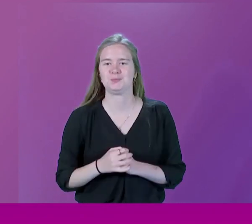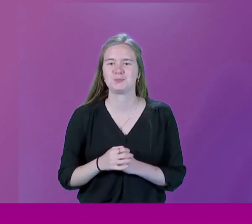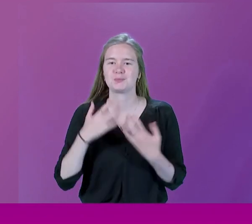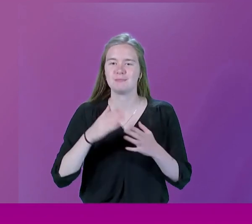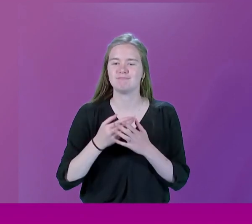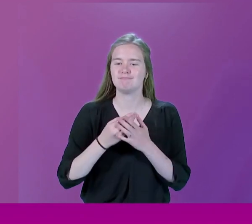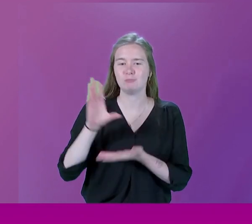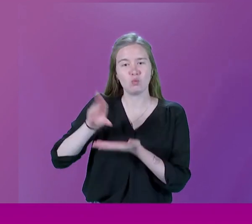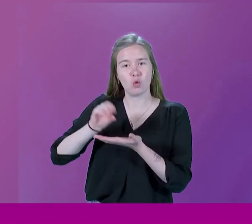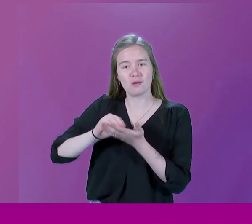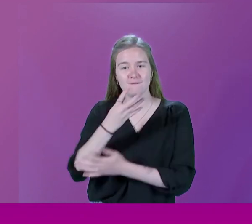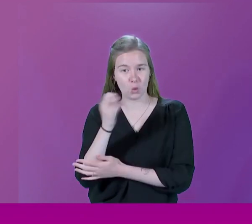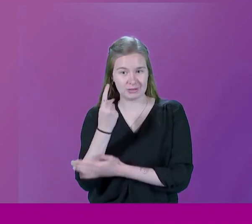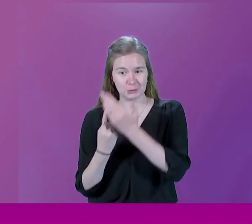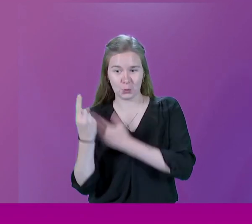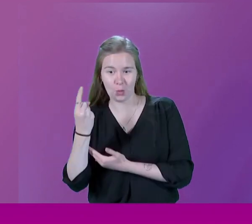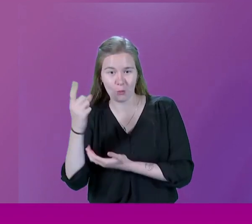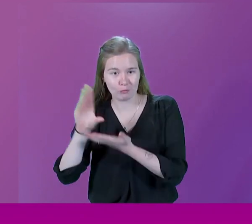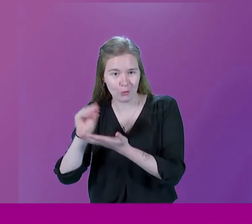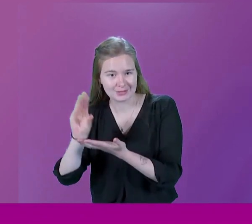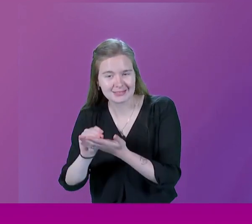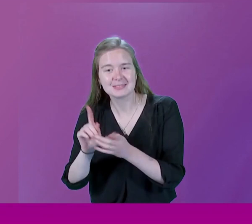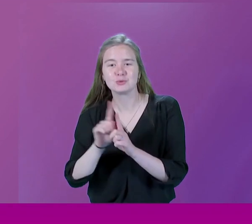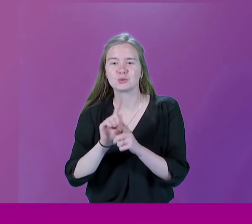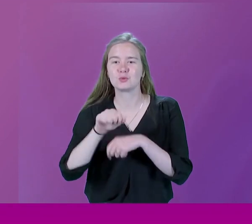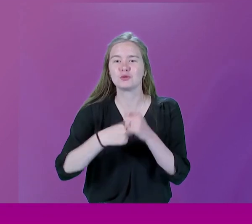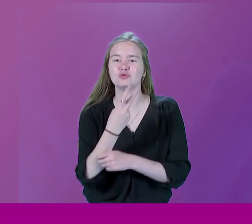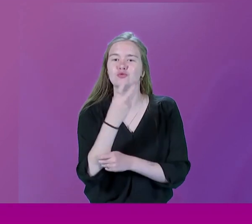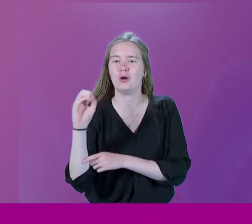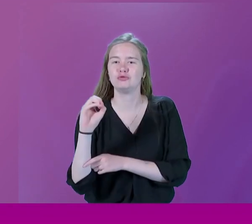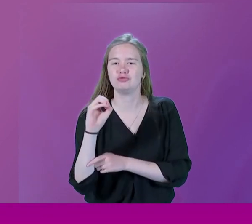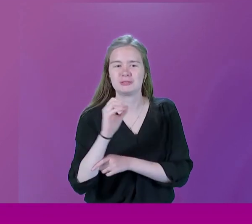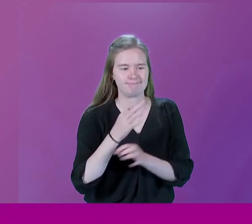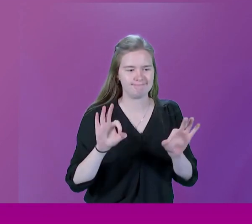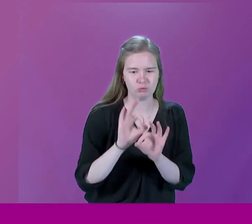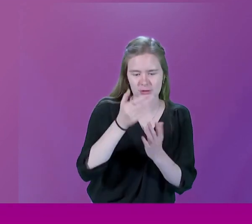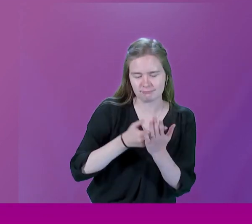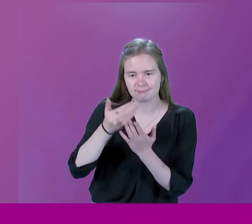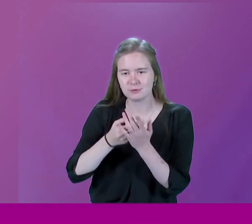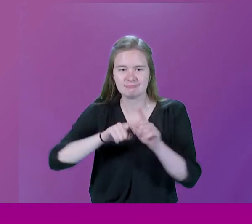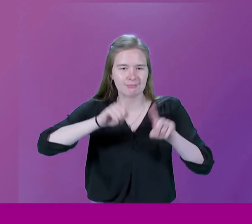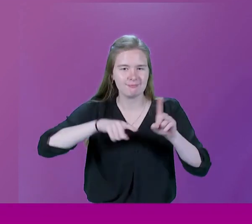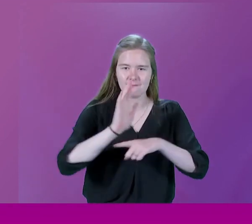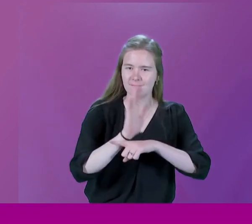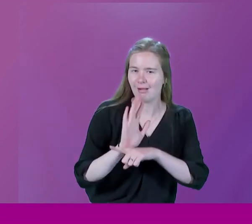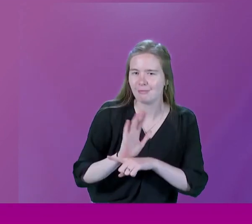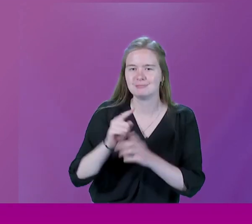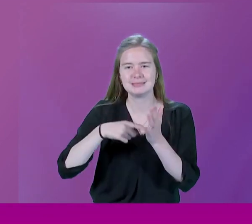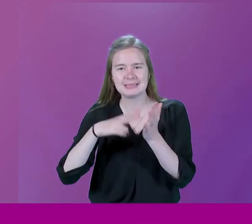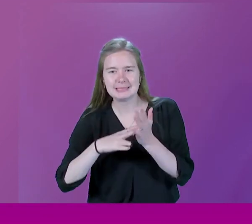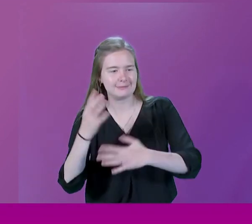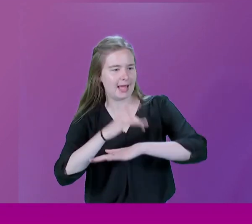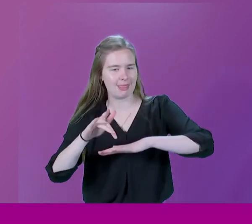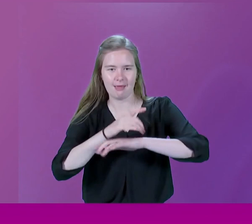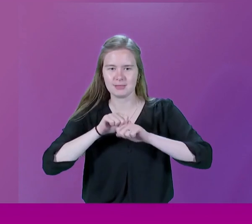recorded over 40 solo recordings and composed 200 pieces of music for various films, TV shows and